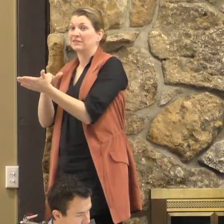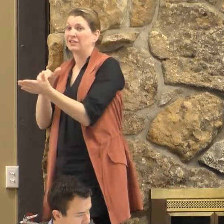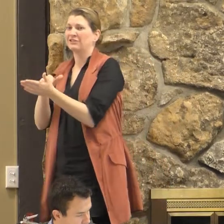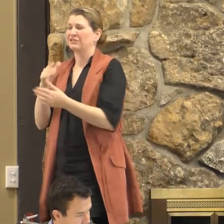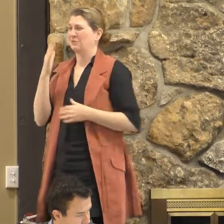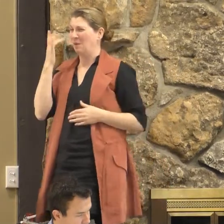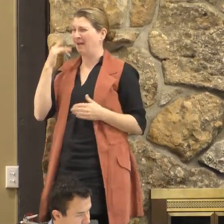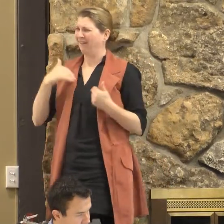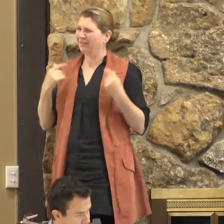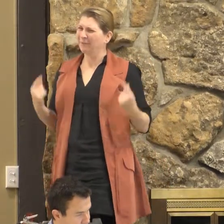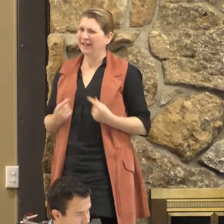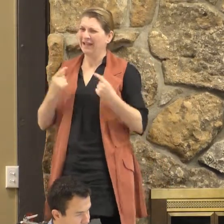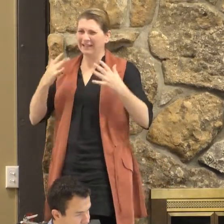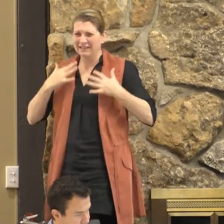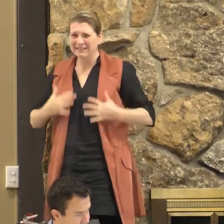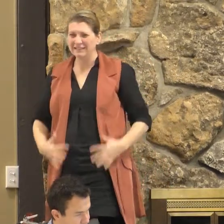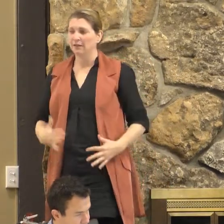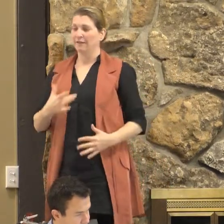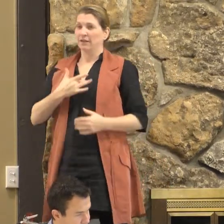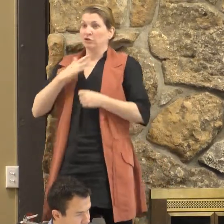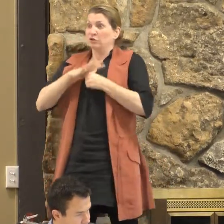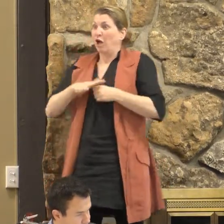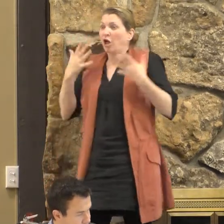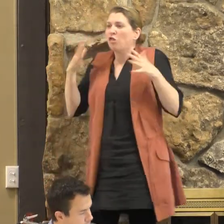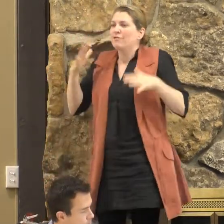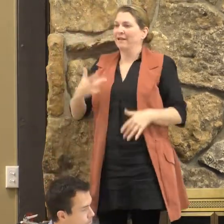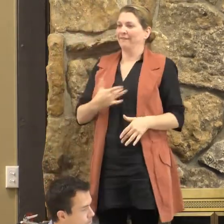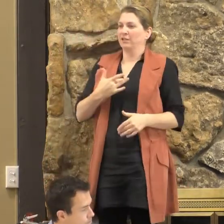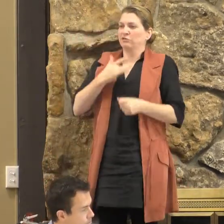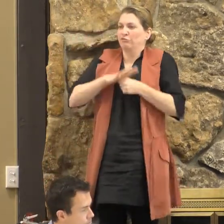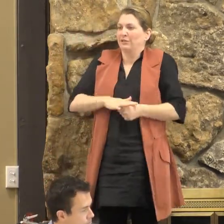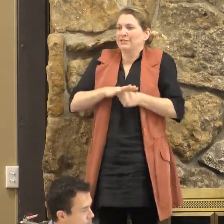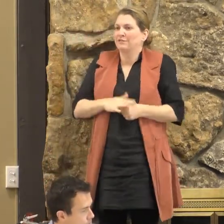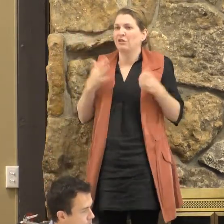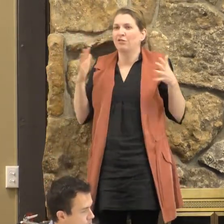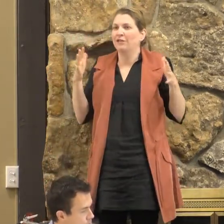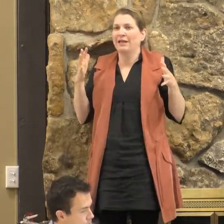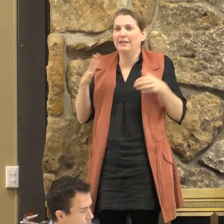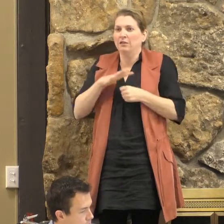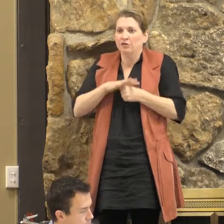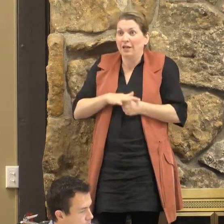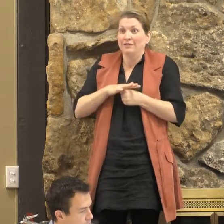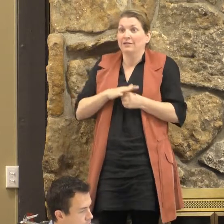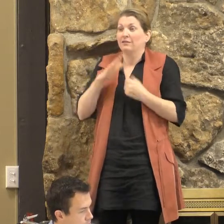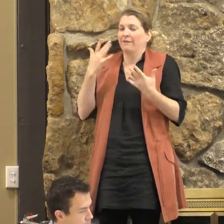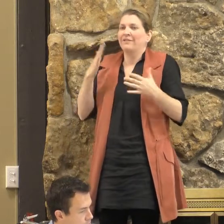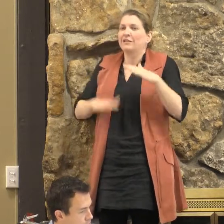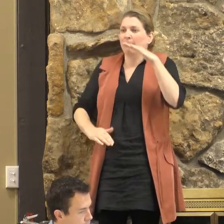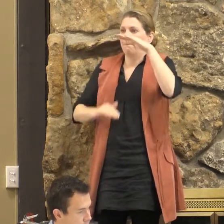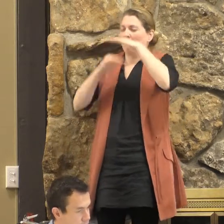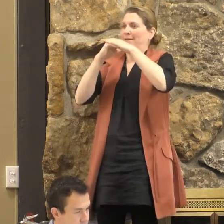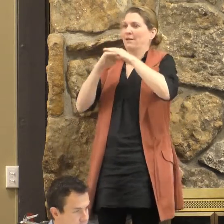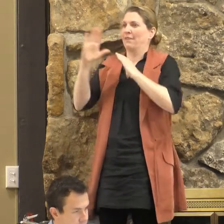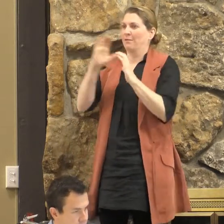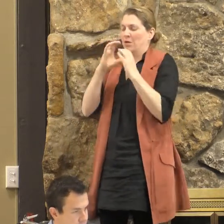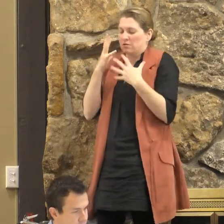stress. And so having the best communication possible is a relief when you're